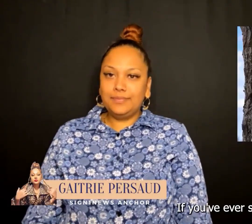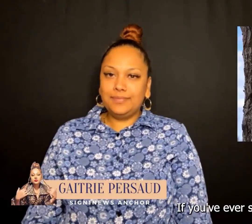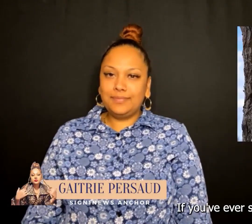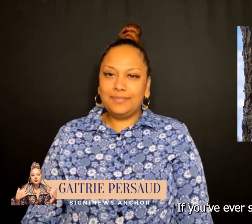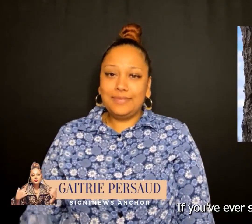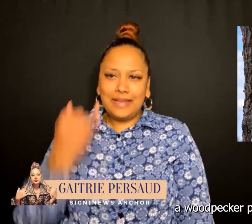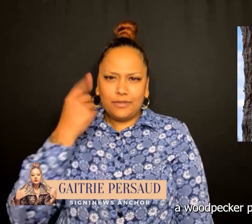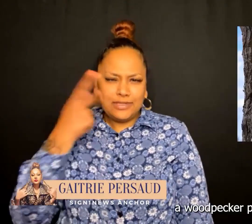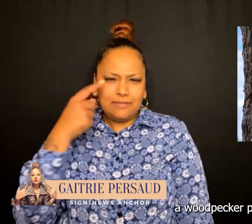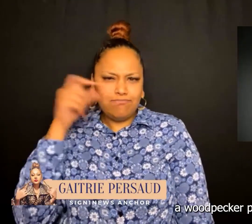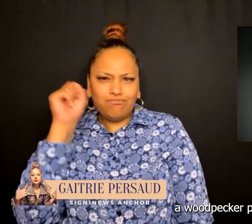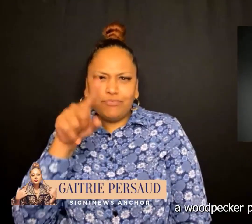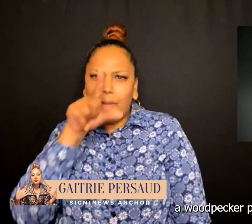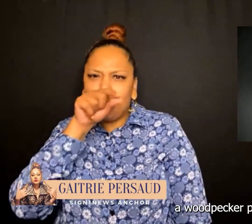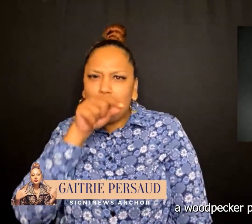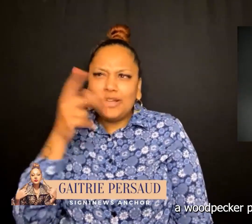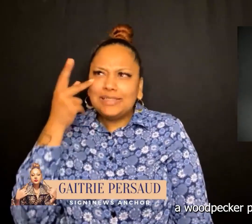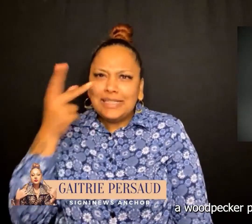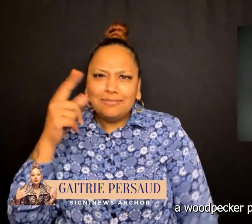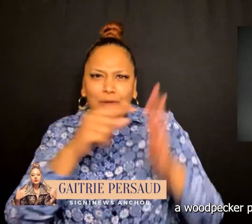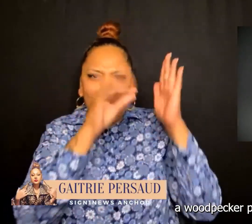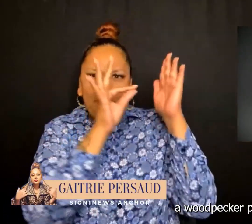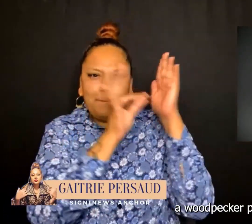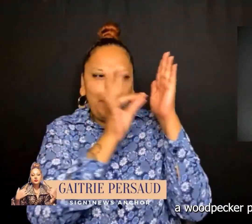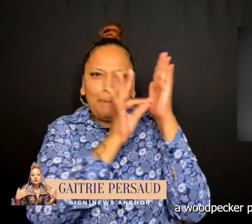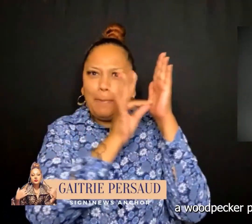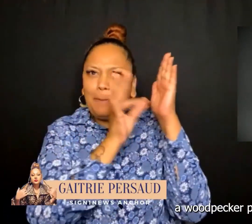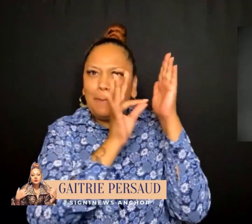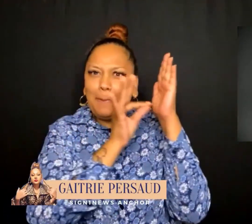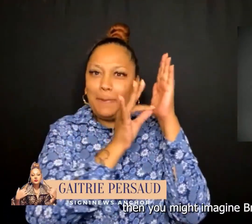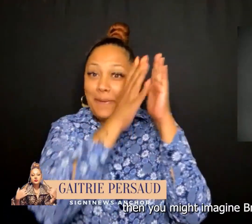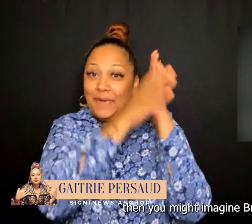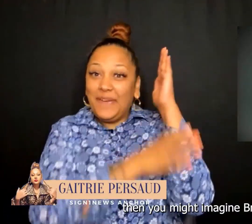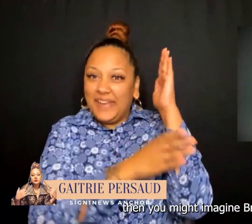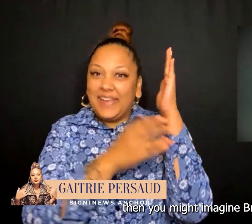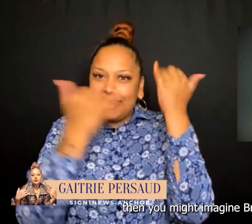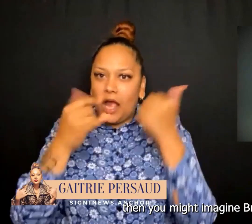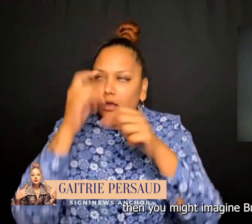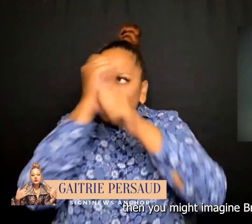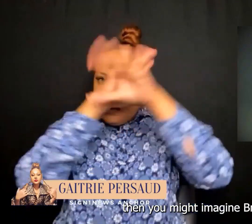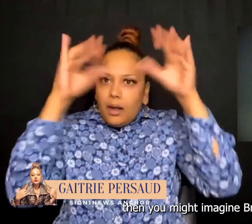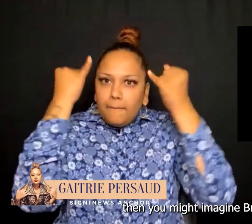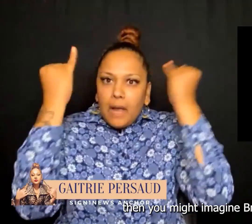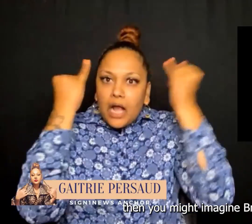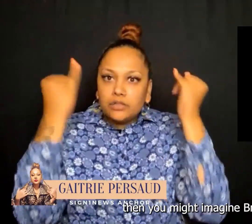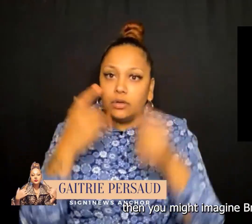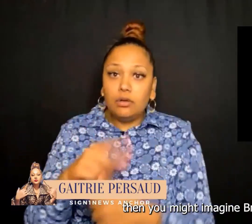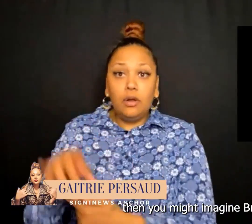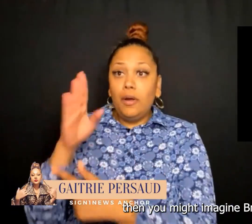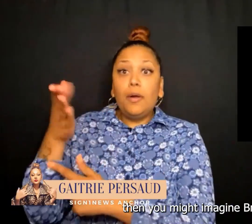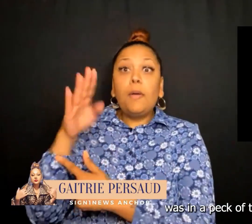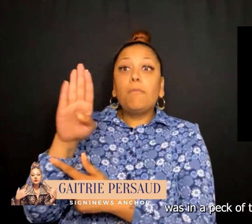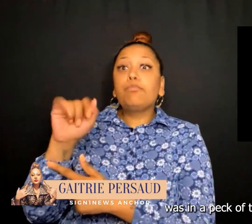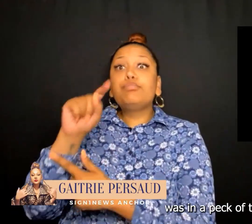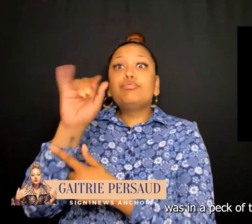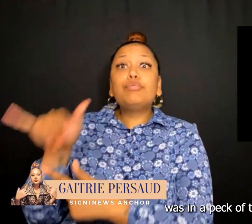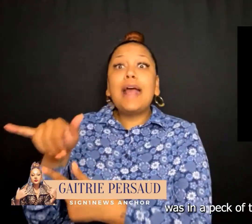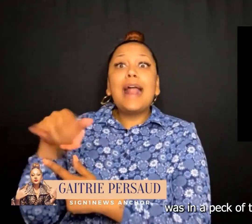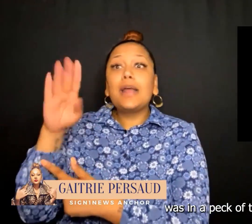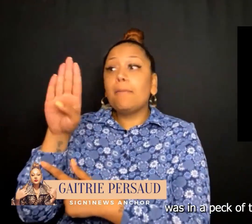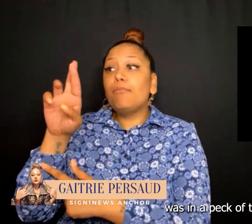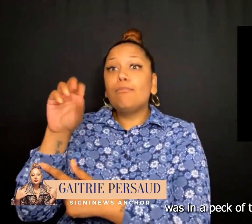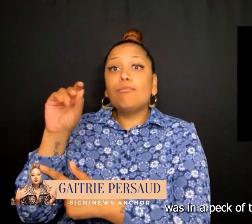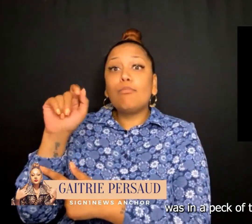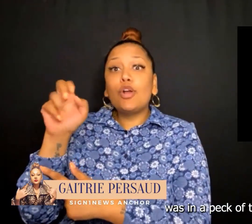If you've ever seen a woodpecker peck, then you might imagine Brittany Bronson was in a peck